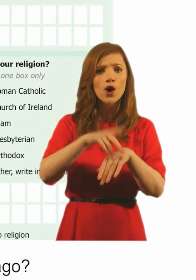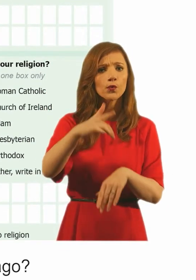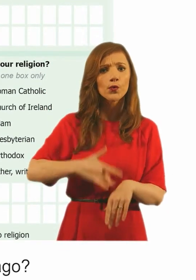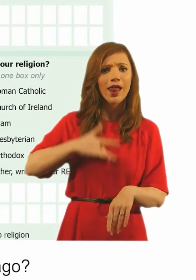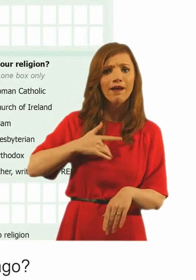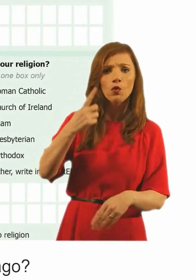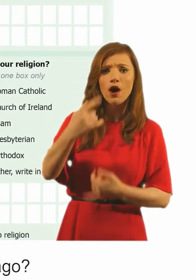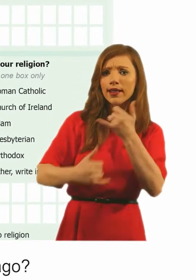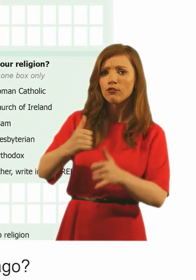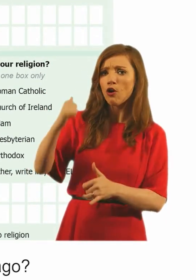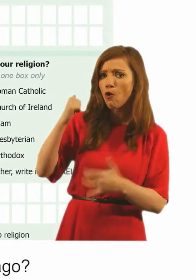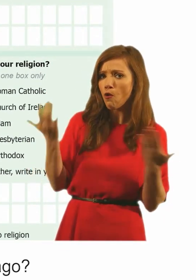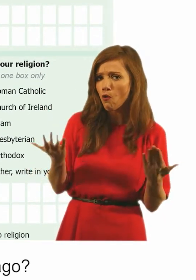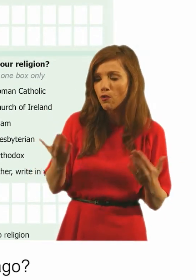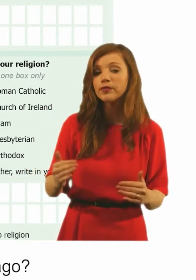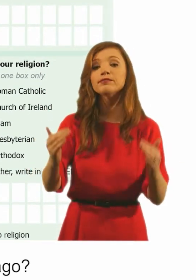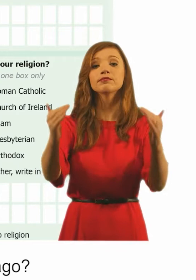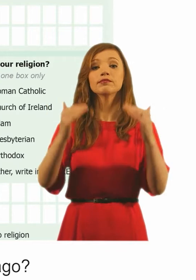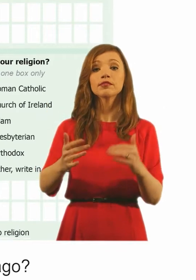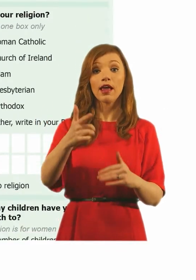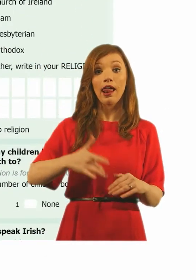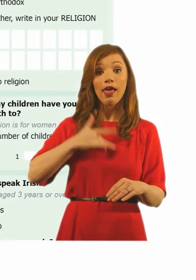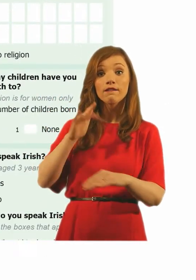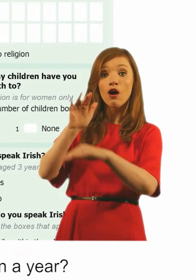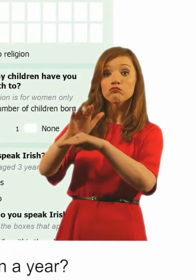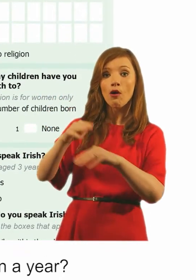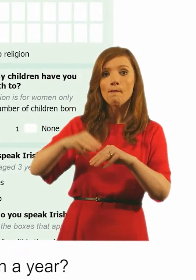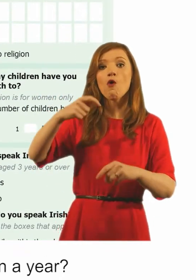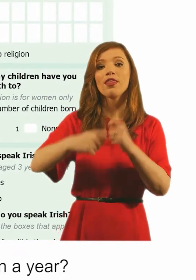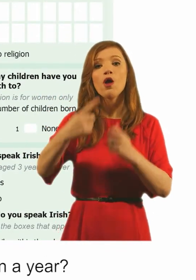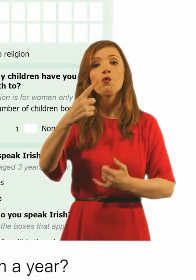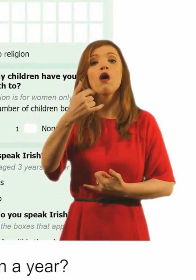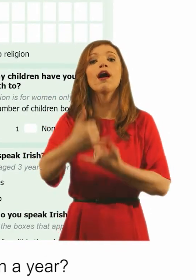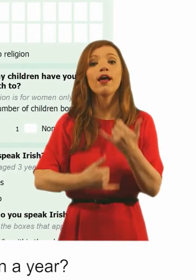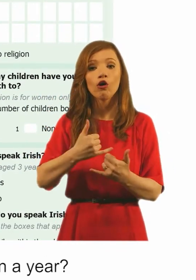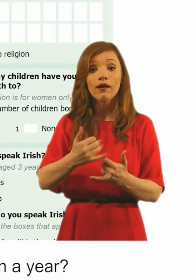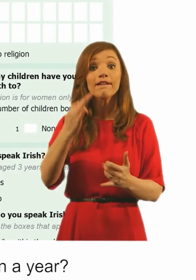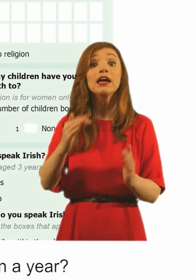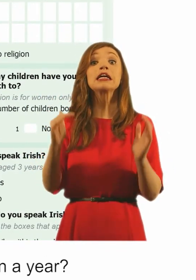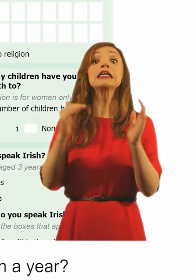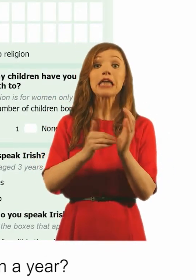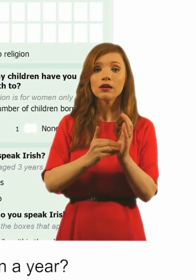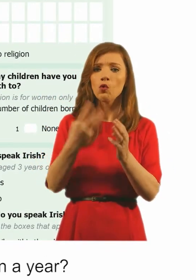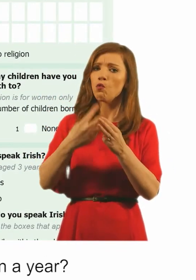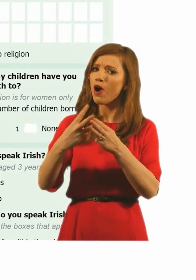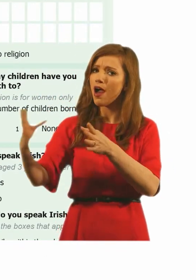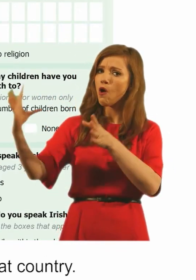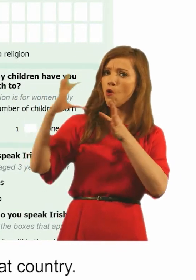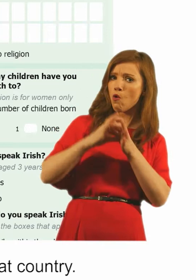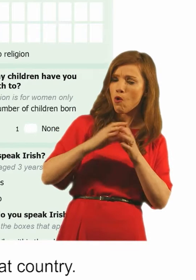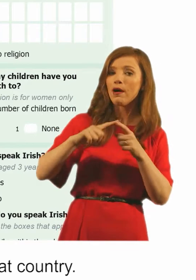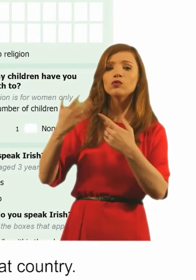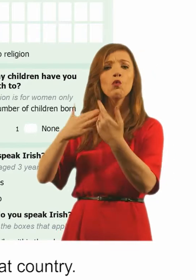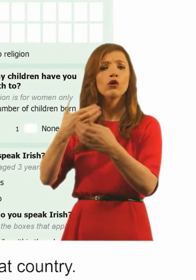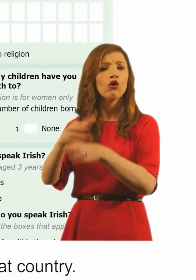Next, where did you usually live 1 year ago? Have you ever lived outside Ireland for more than a year? And